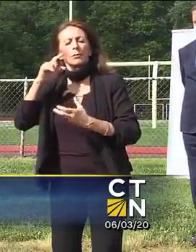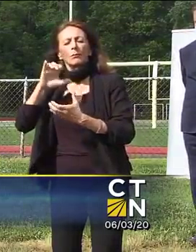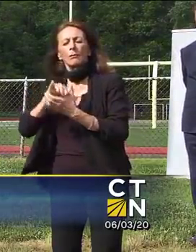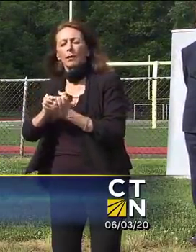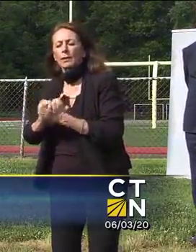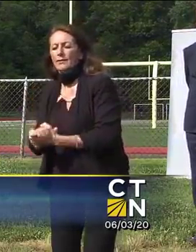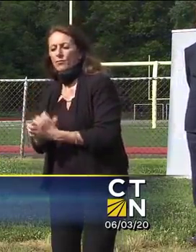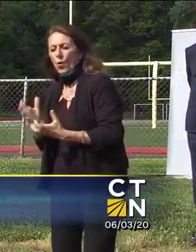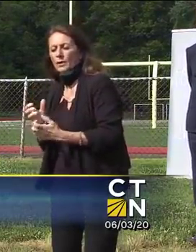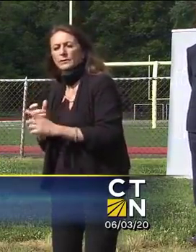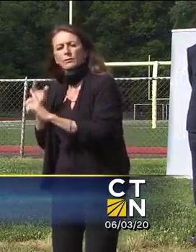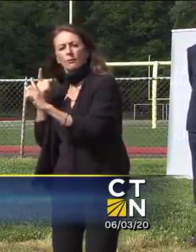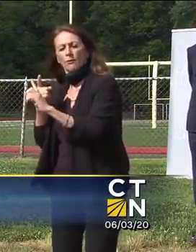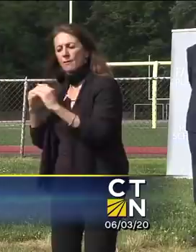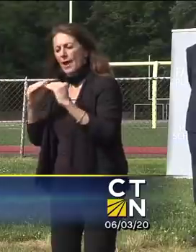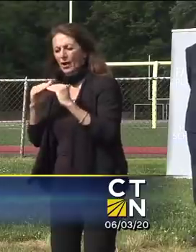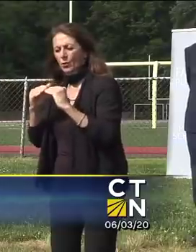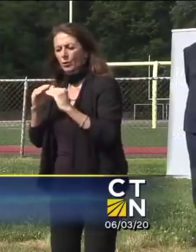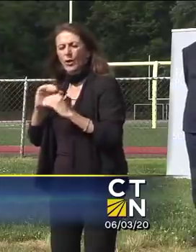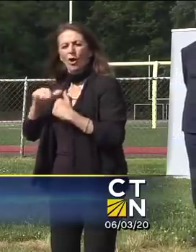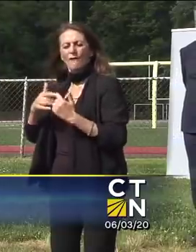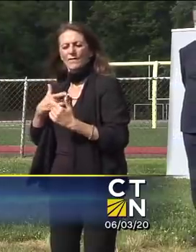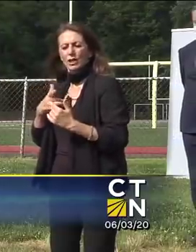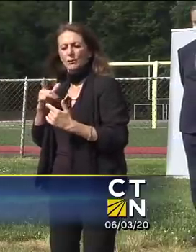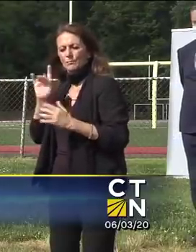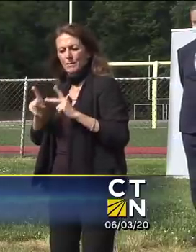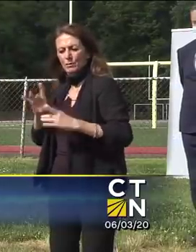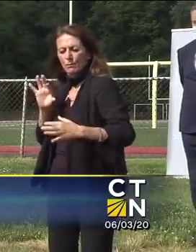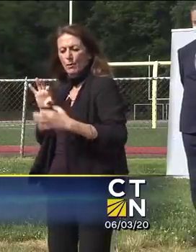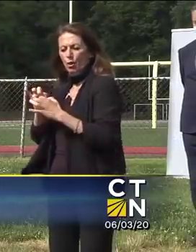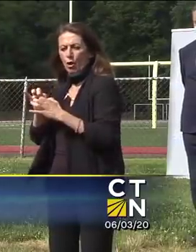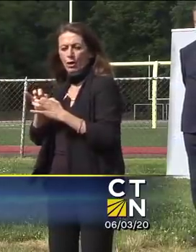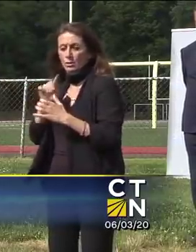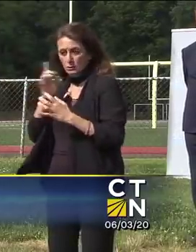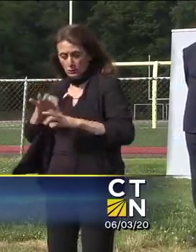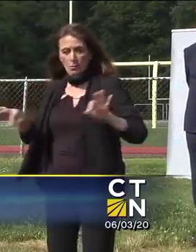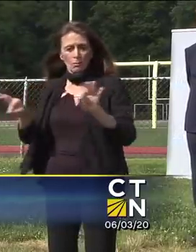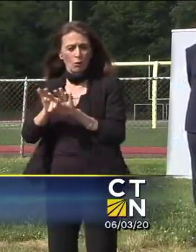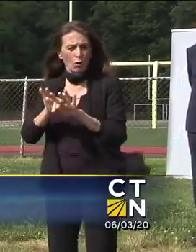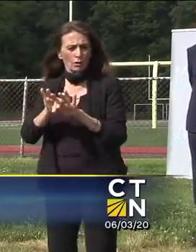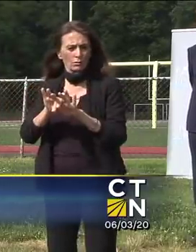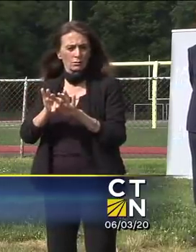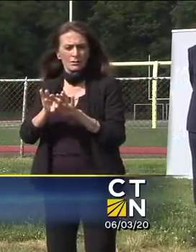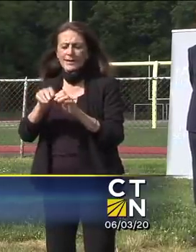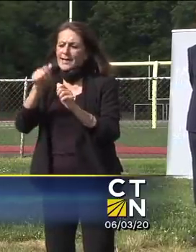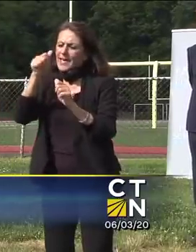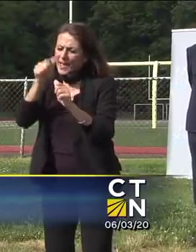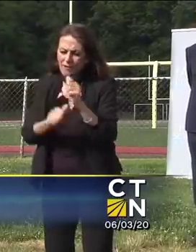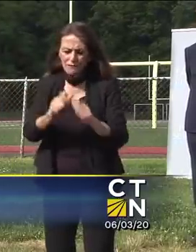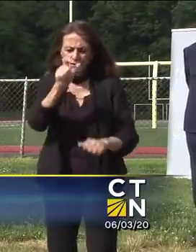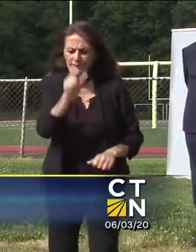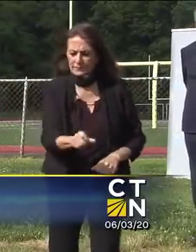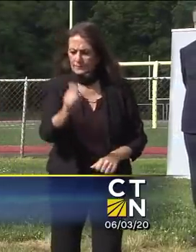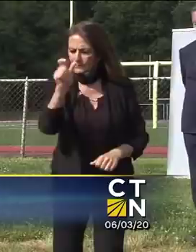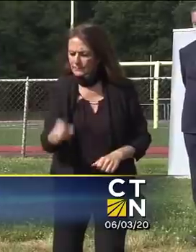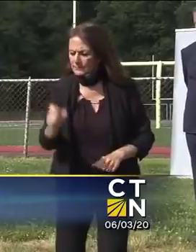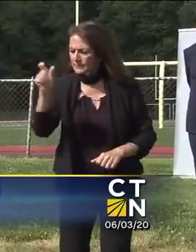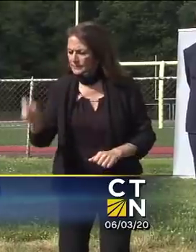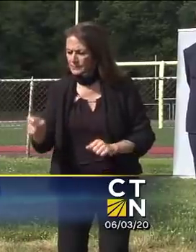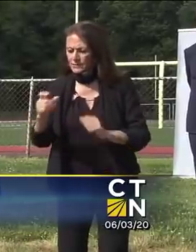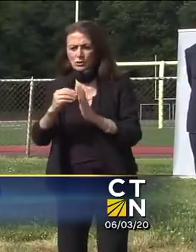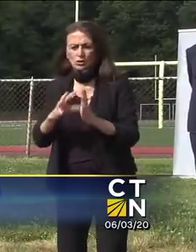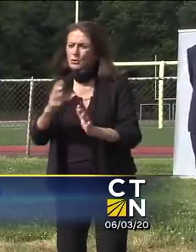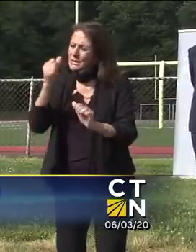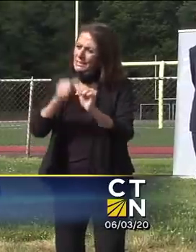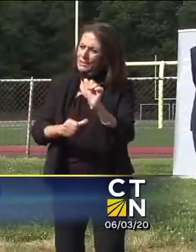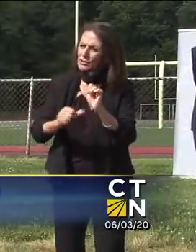beliefs of equity and belonging. And I think that's really important to highlight here, that every single student who's graduating on